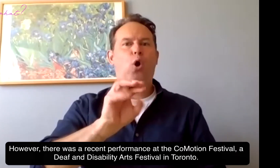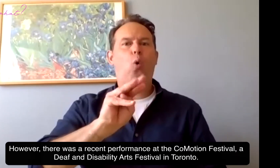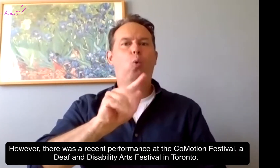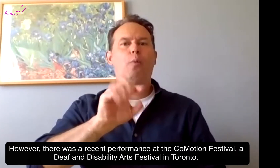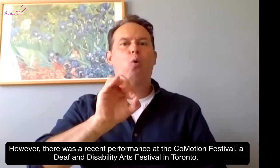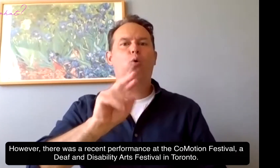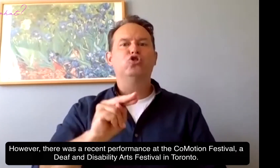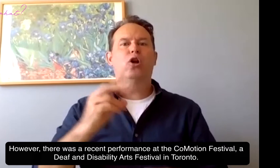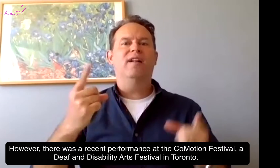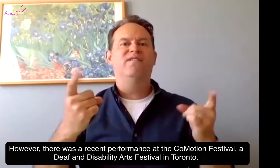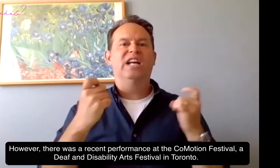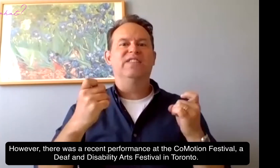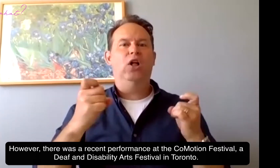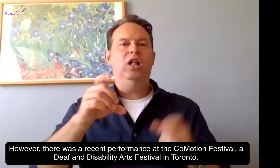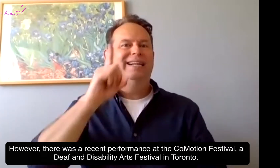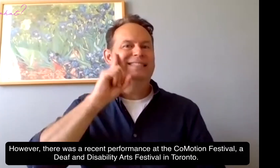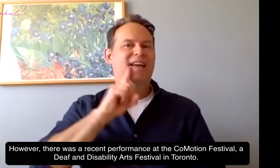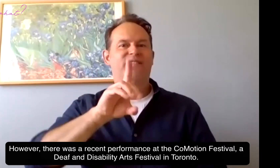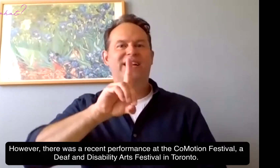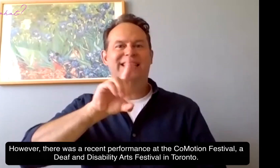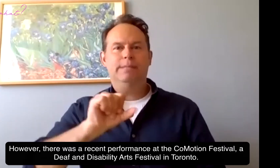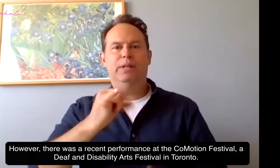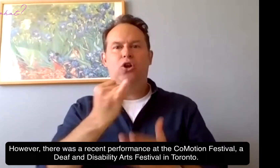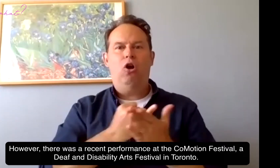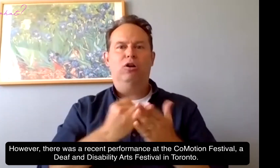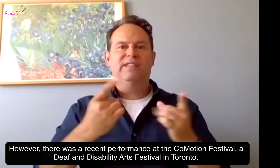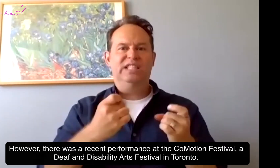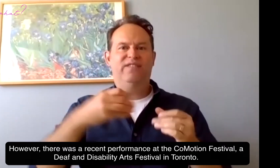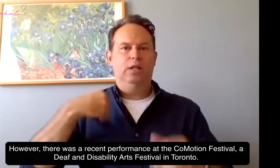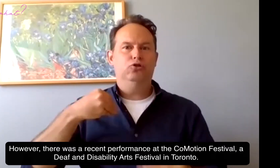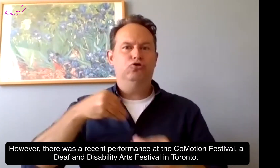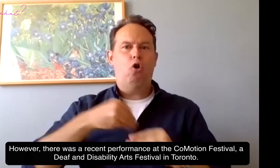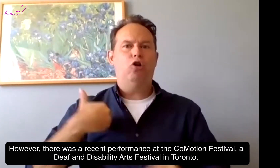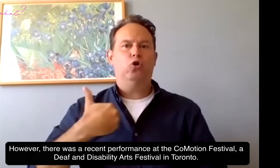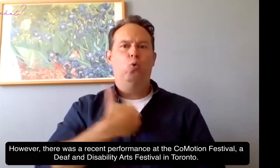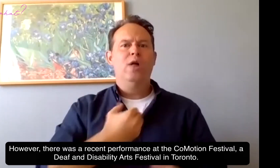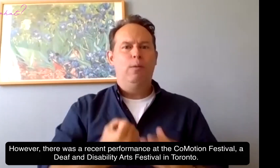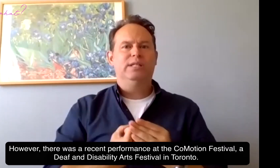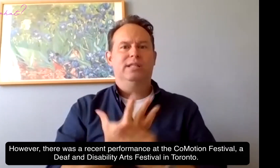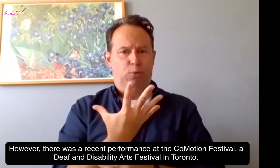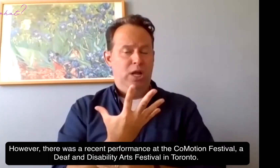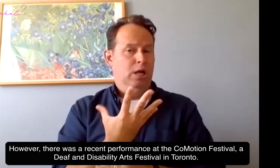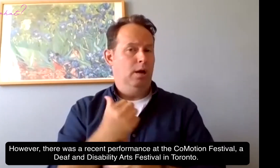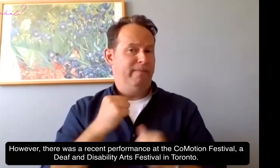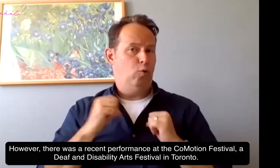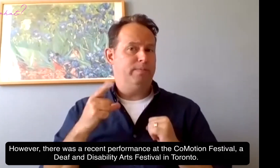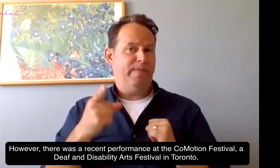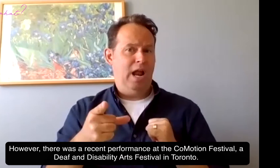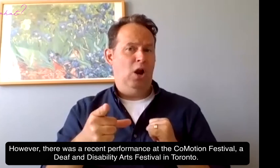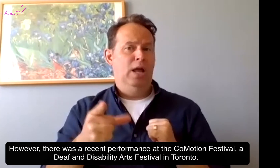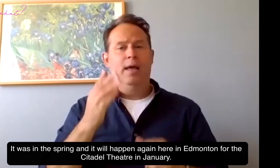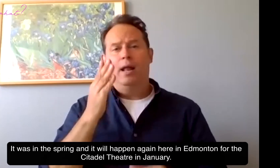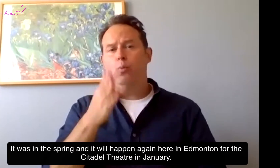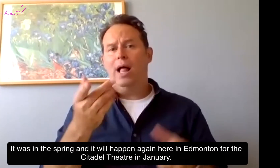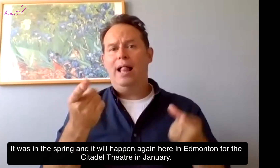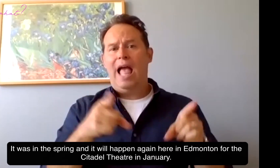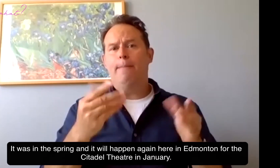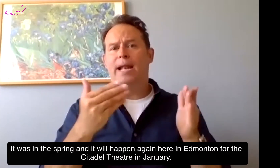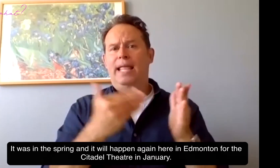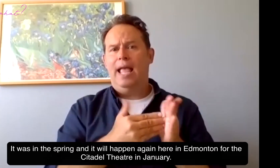However, there was a recent performance at the Commotion Festival, a Deaf and Disability Arts Festival in Toronto. It was in